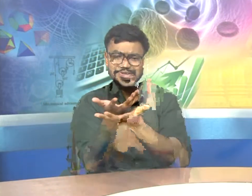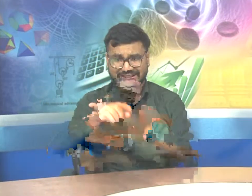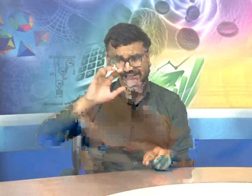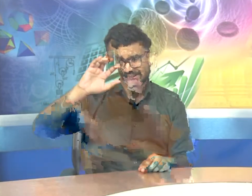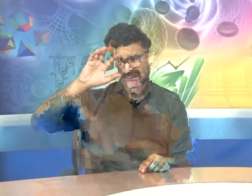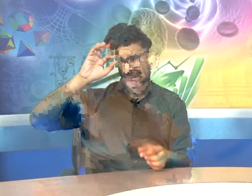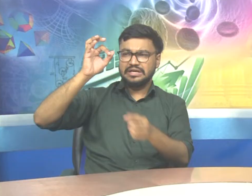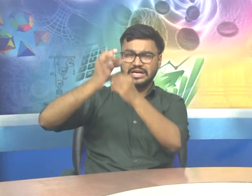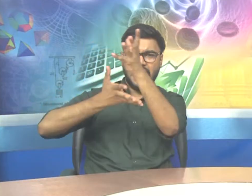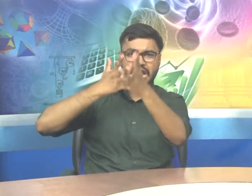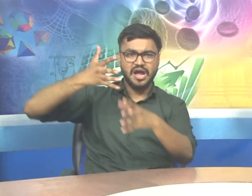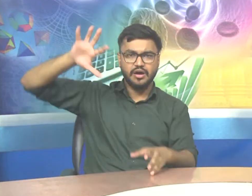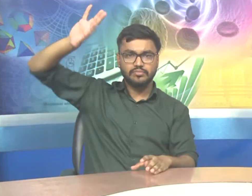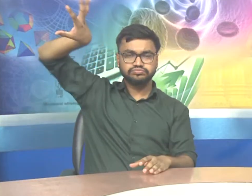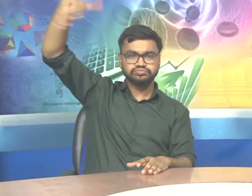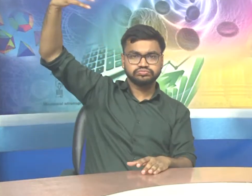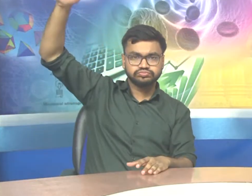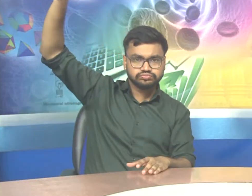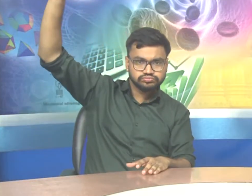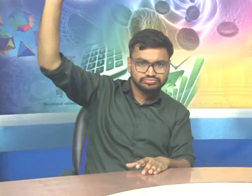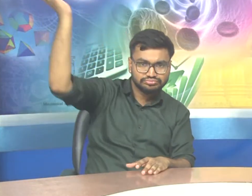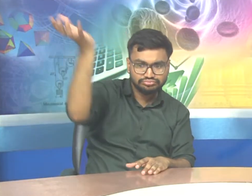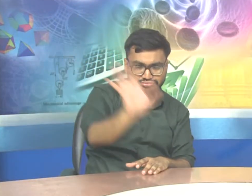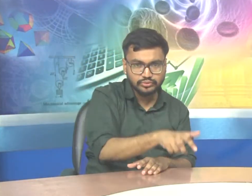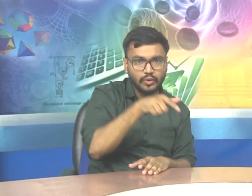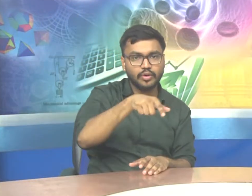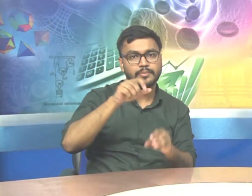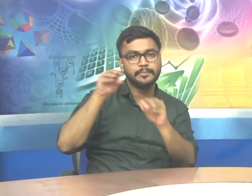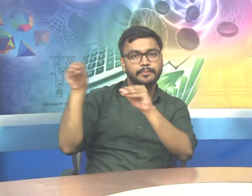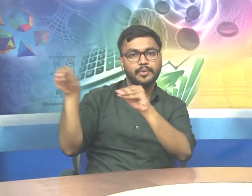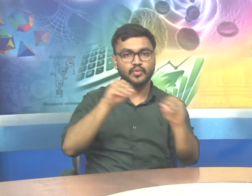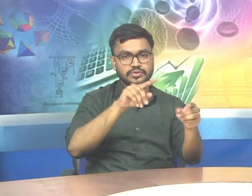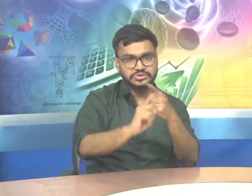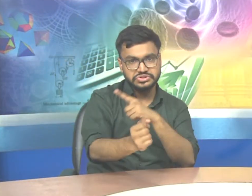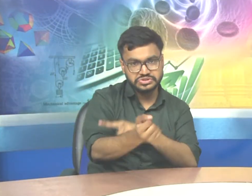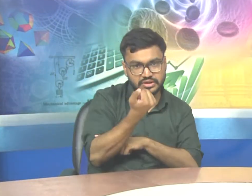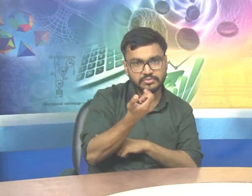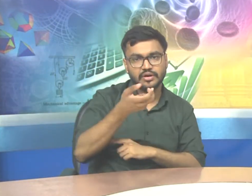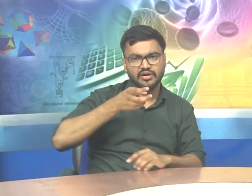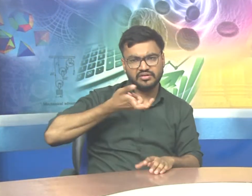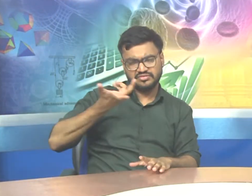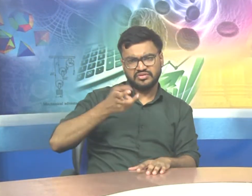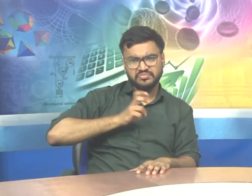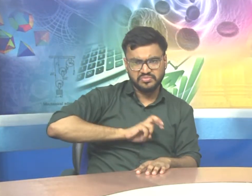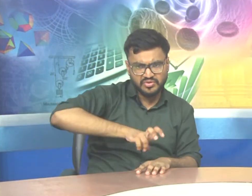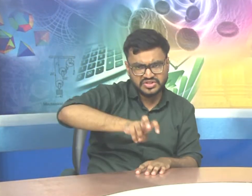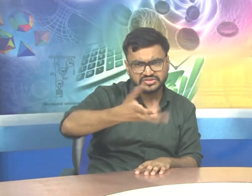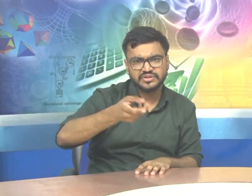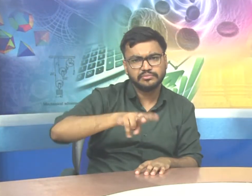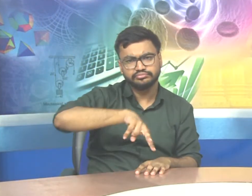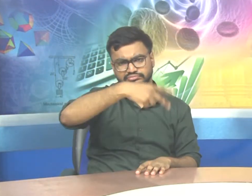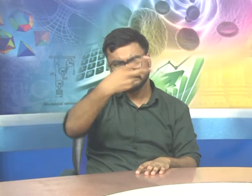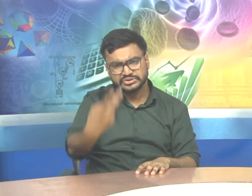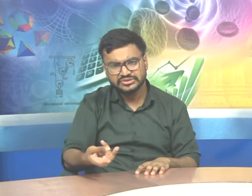is the energy that a body and any object has because of its motion.